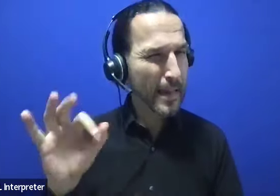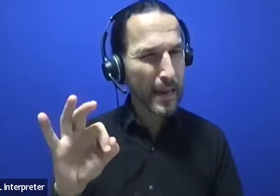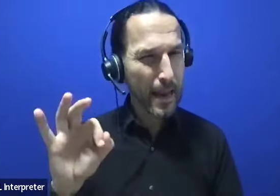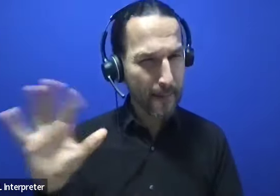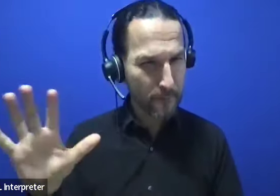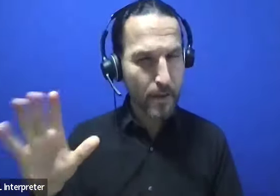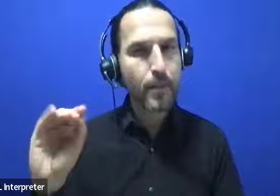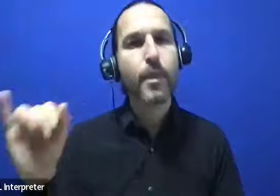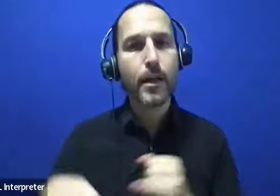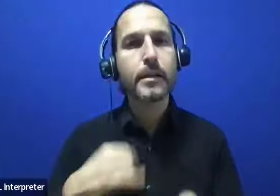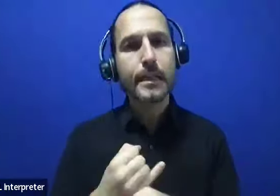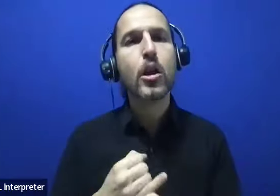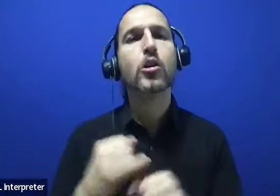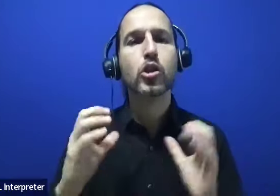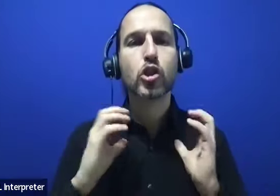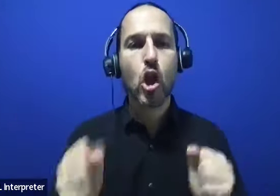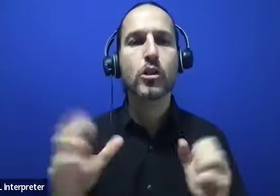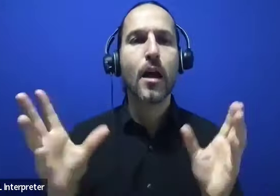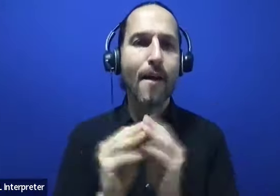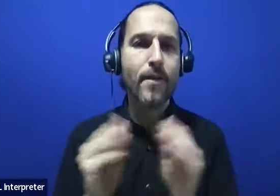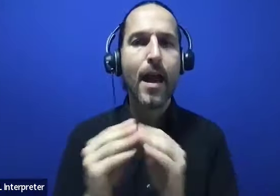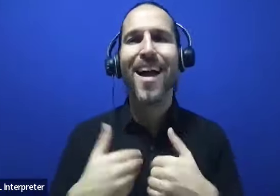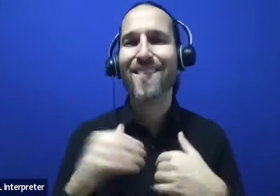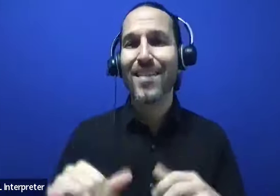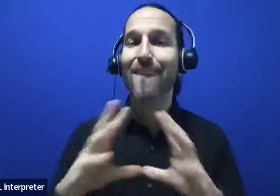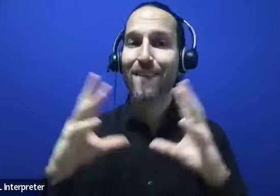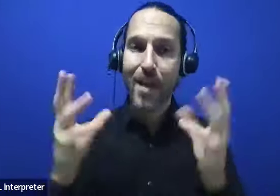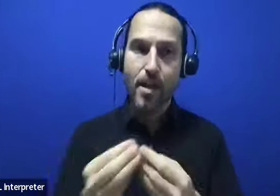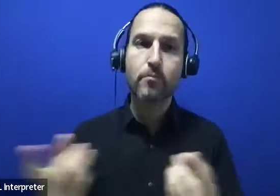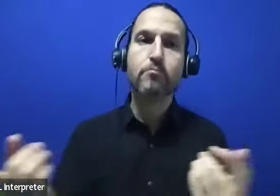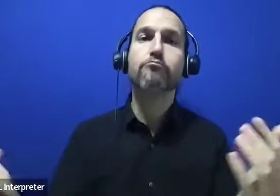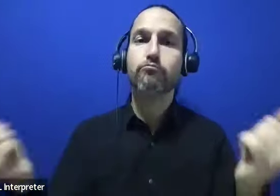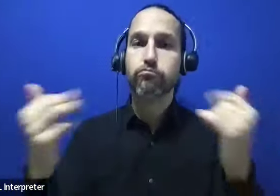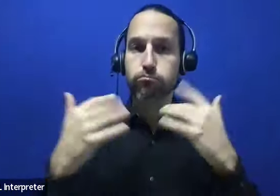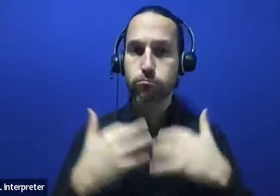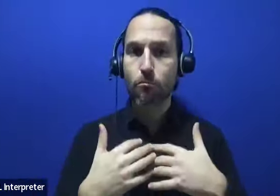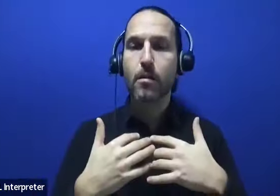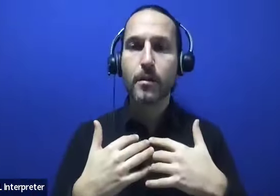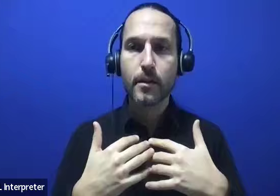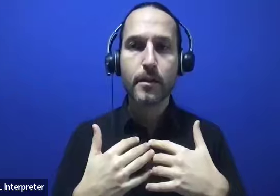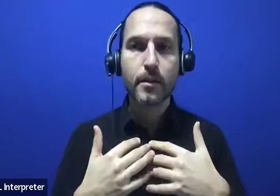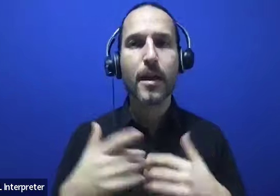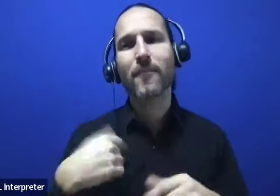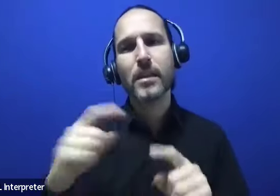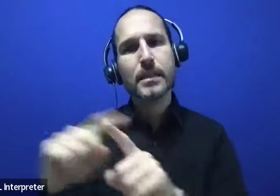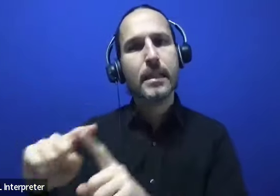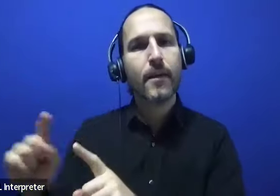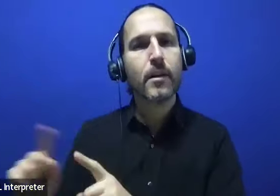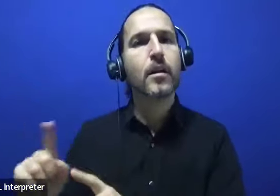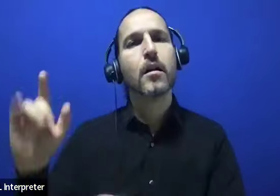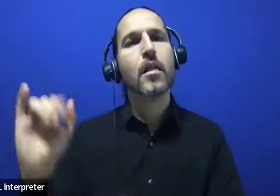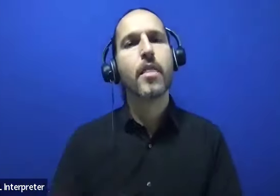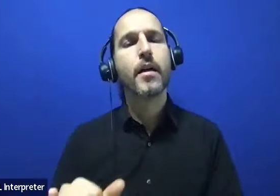1995 at the International Charge Conference, they had invited the families to go through kinds of a series of